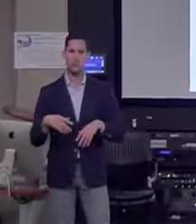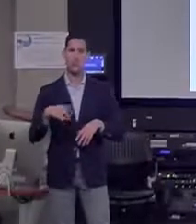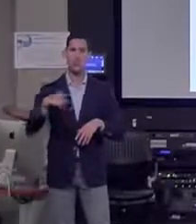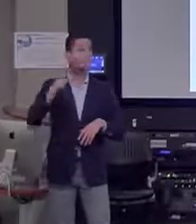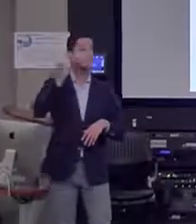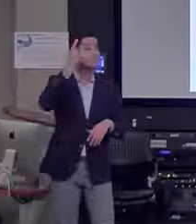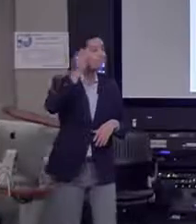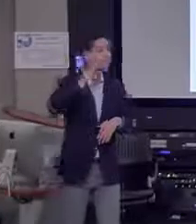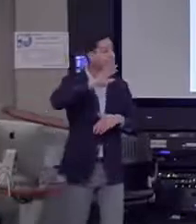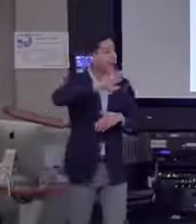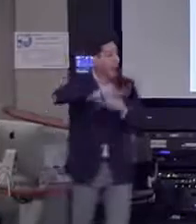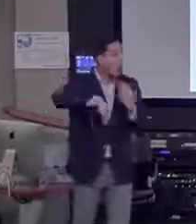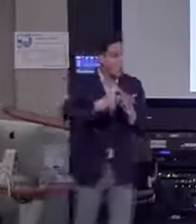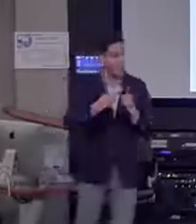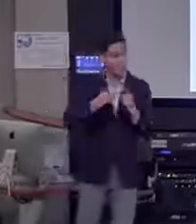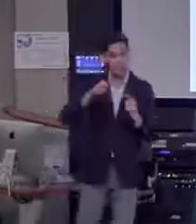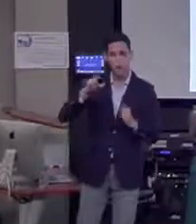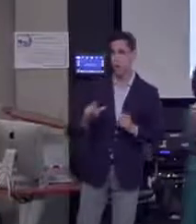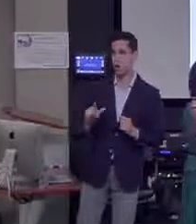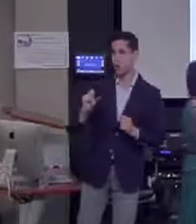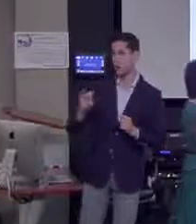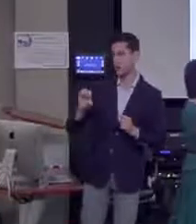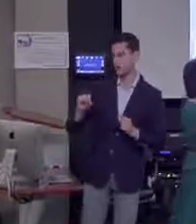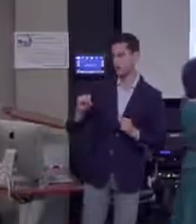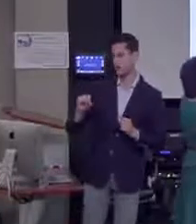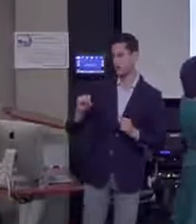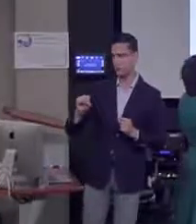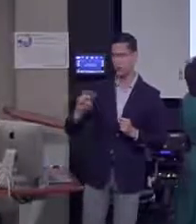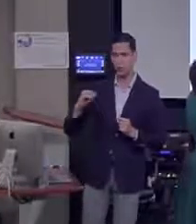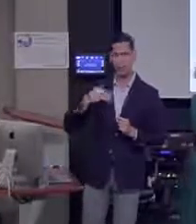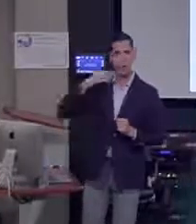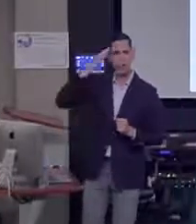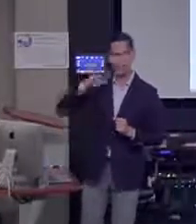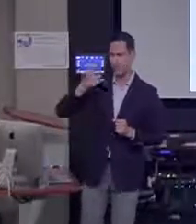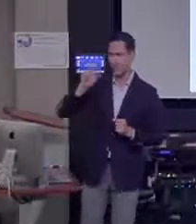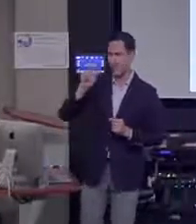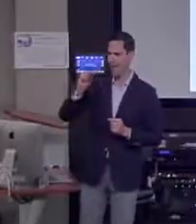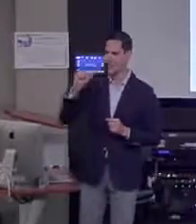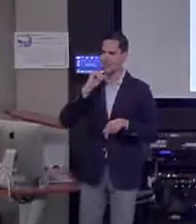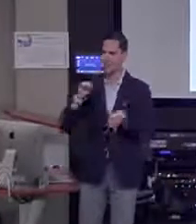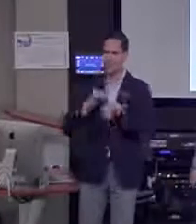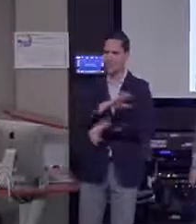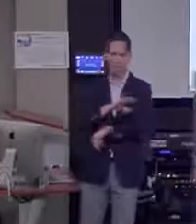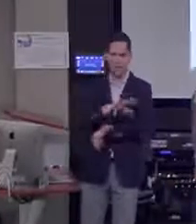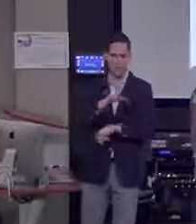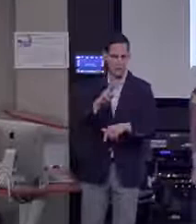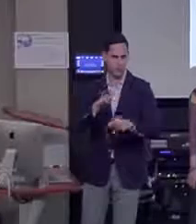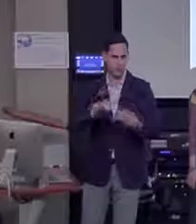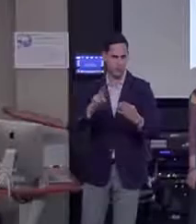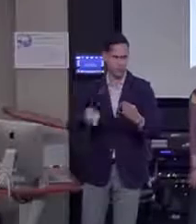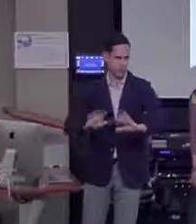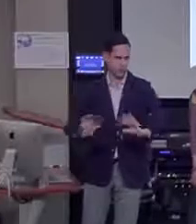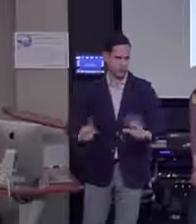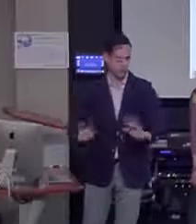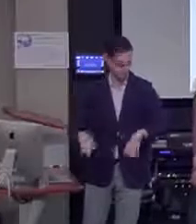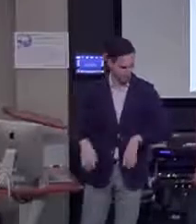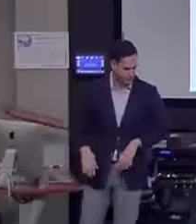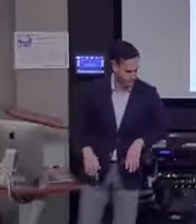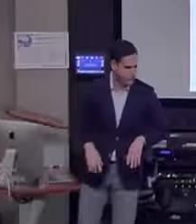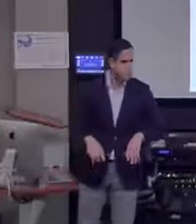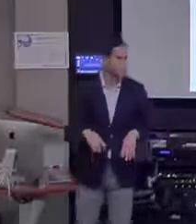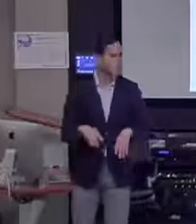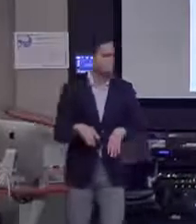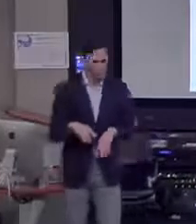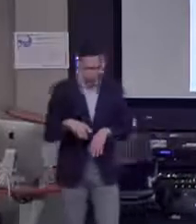low-income homes. So there isn't a class effect that we're going to tell you about. Now, we were blind, as were the coders, to